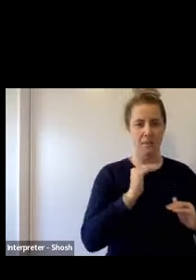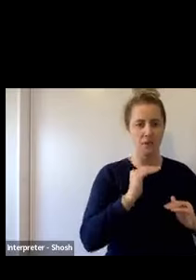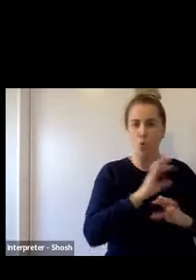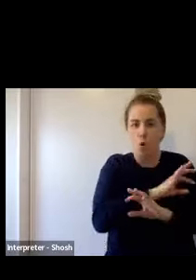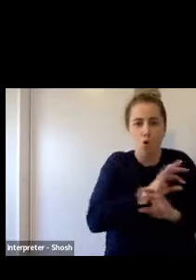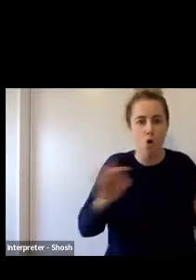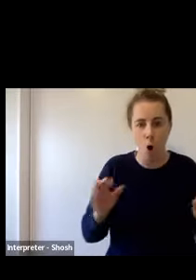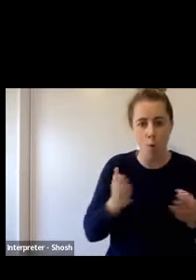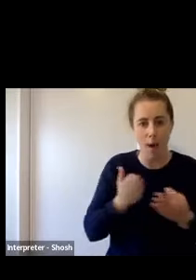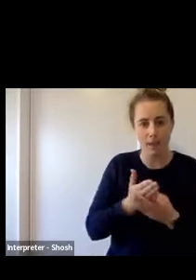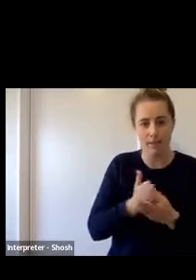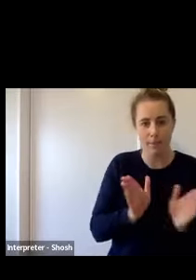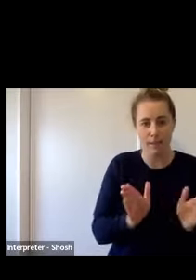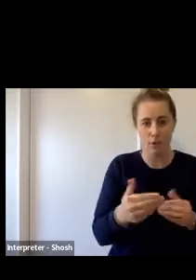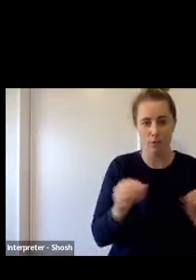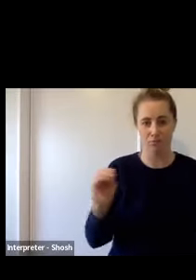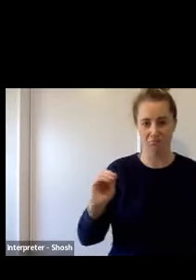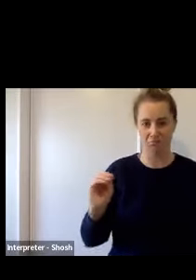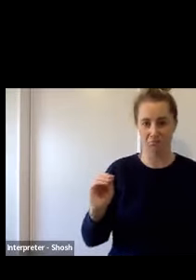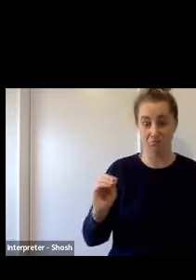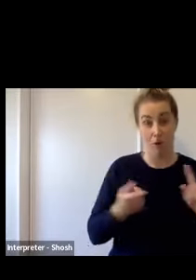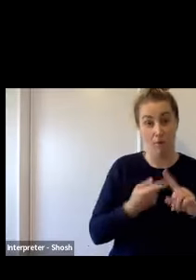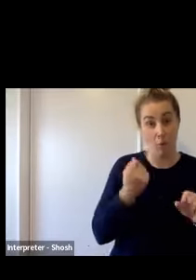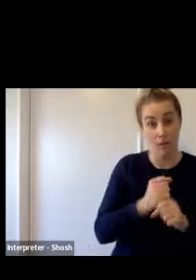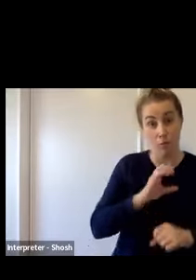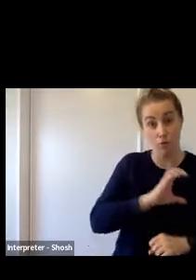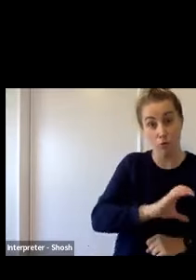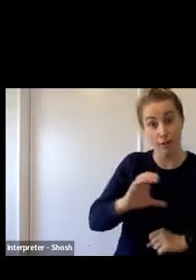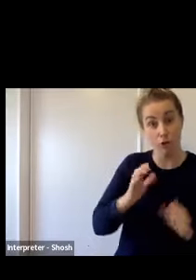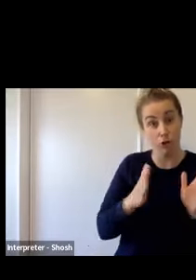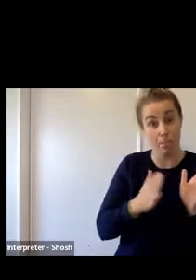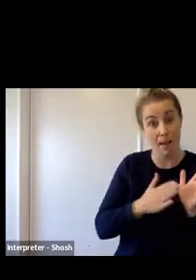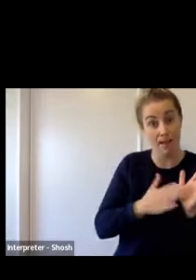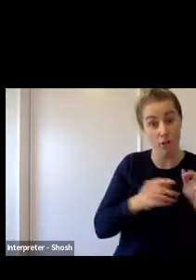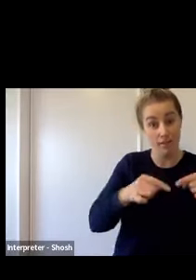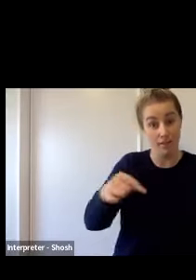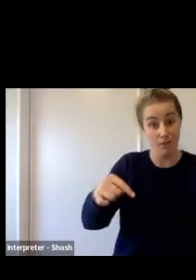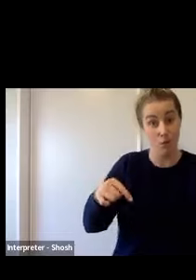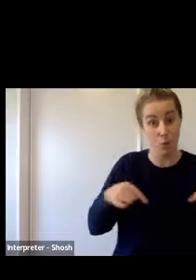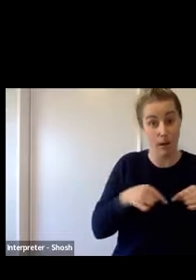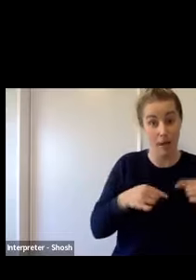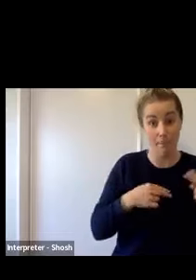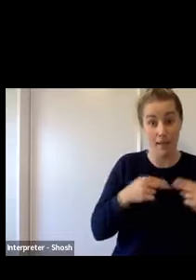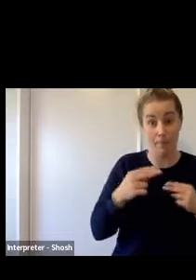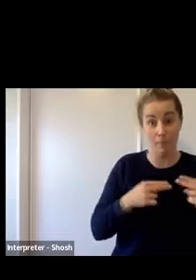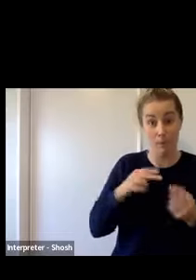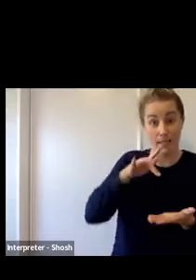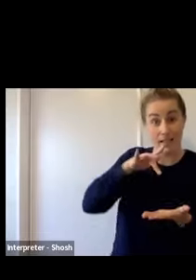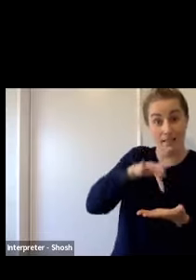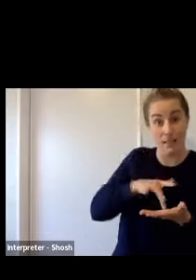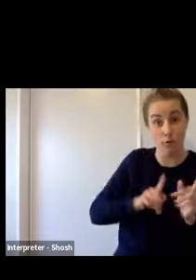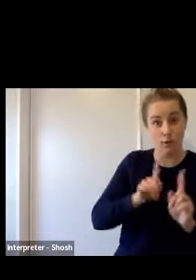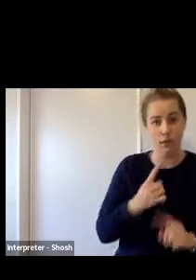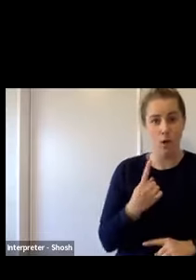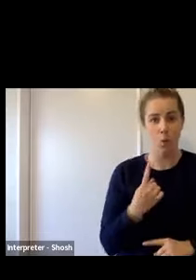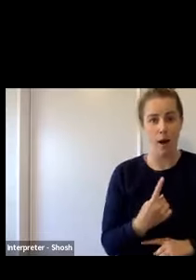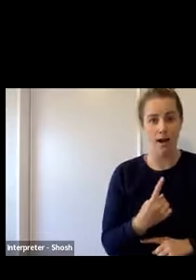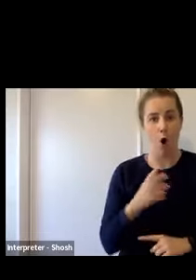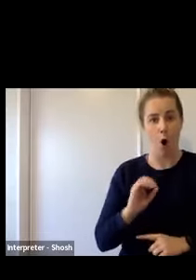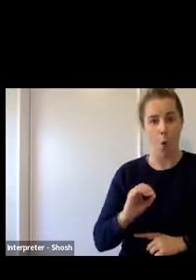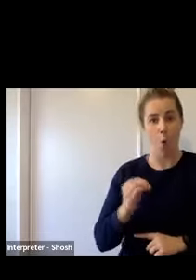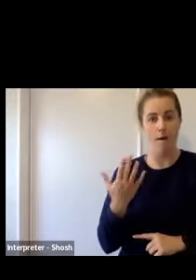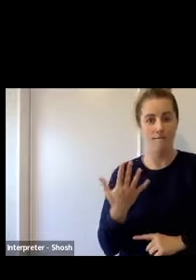at all. For example, in Christchurch, the Manchester Square development now being built in the central city has 104